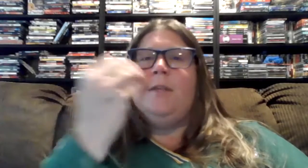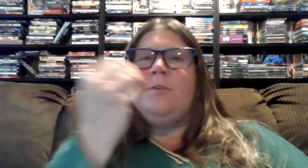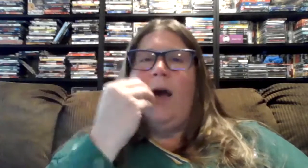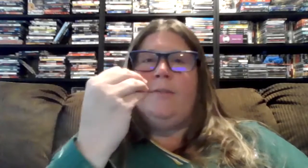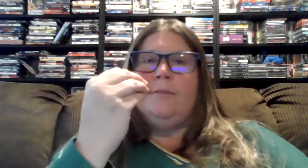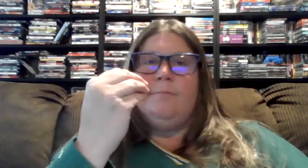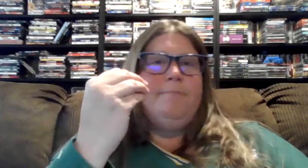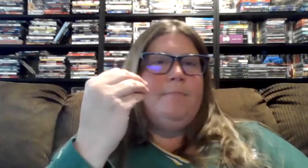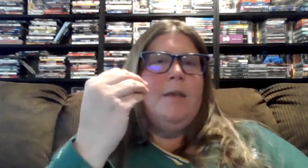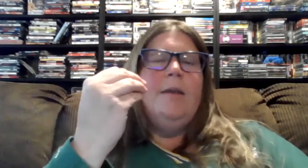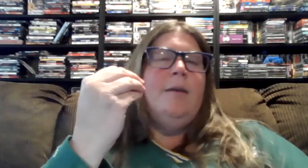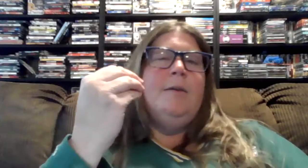is twice.